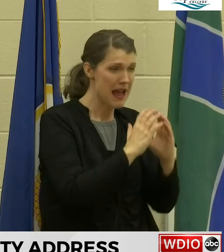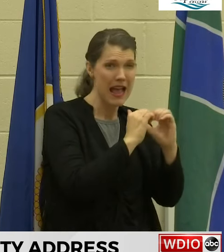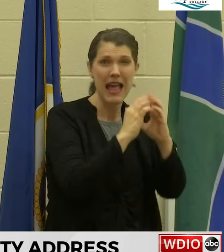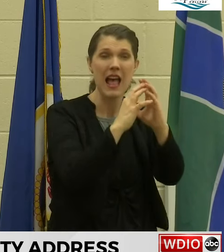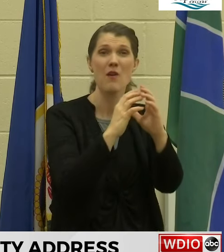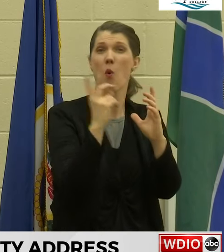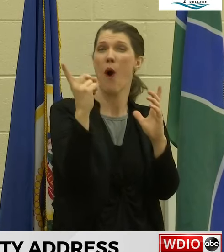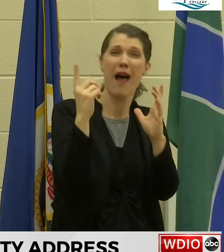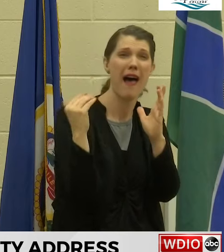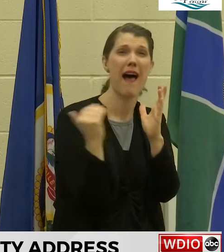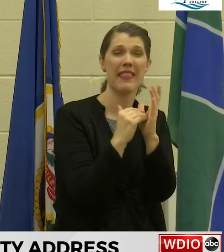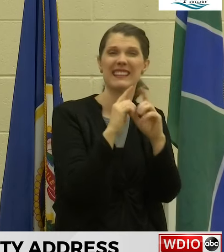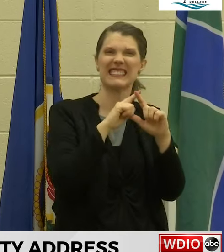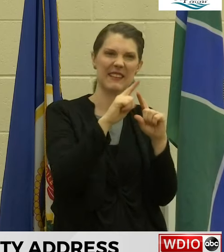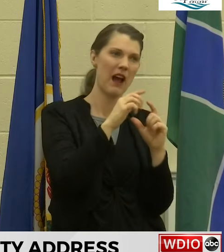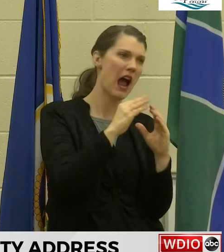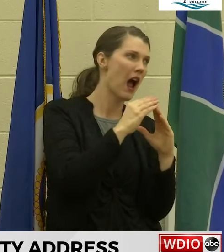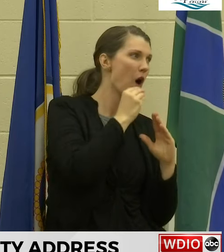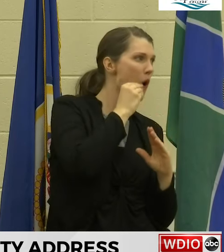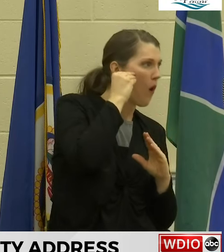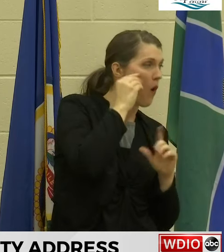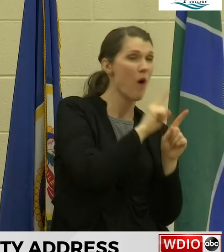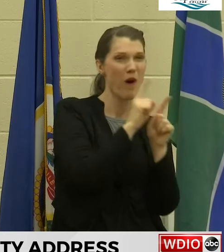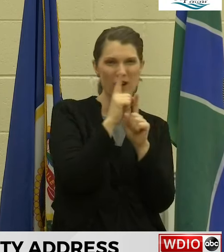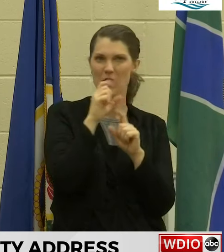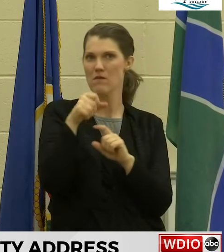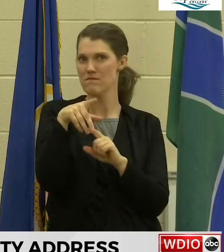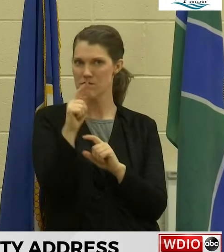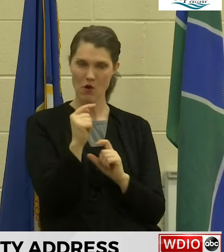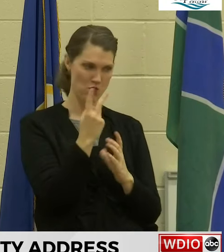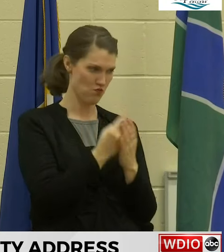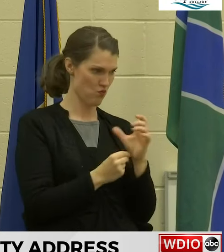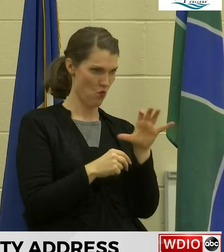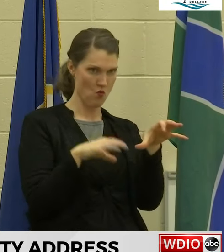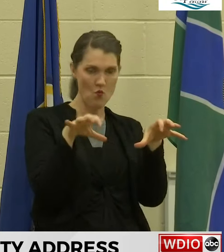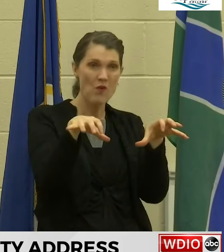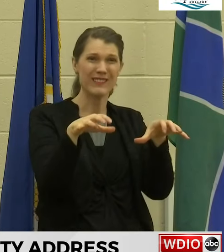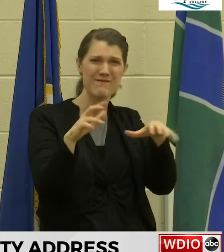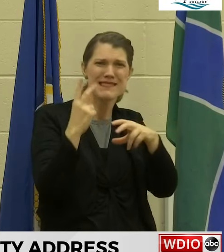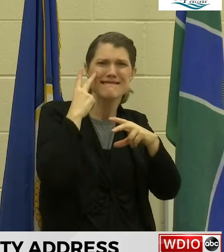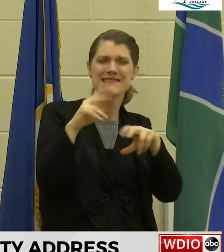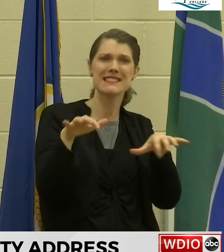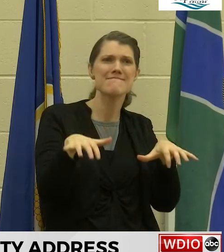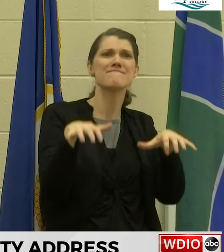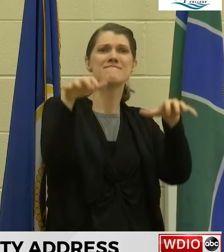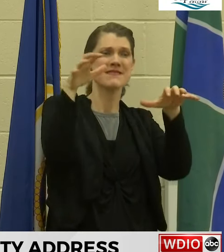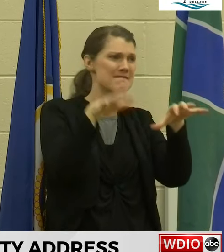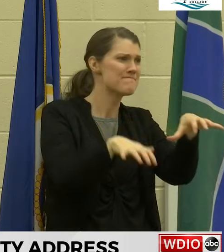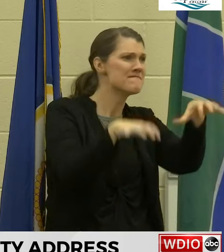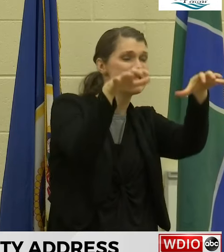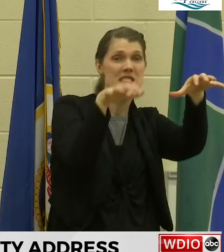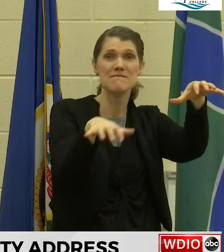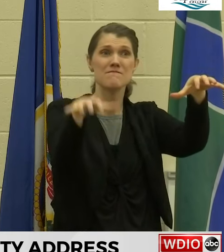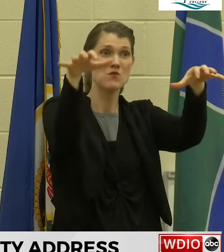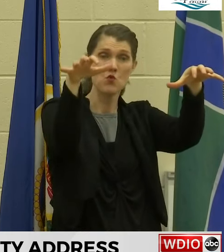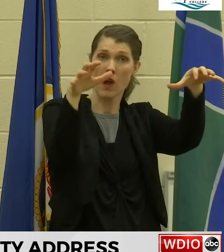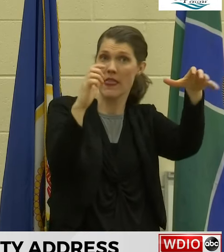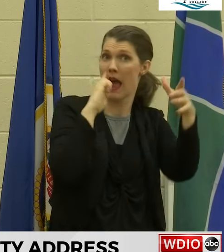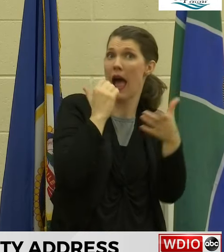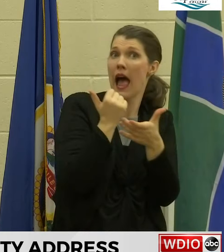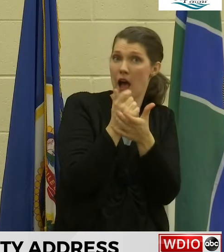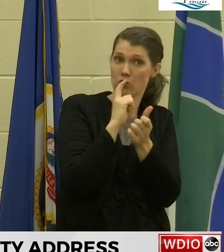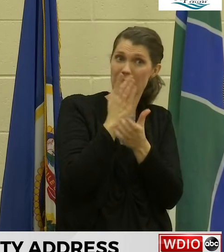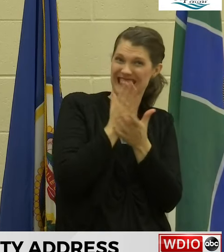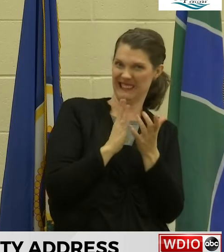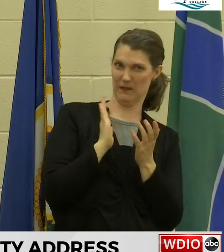1,000 new houses and apartments. And this is a really meaningful step toward meeting our housing